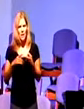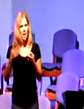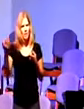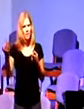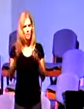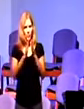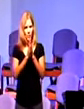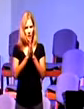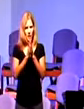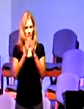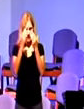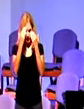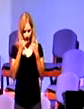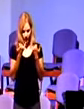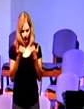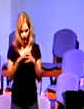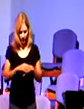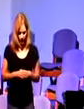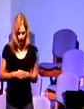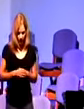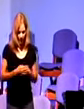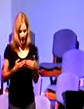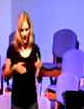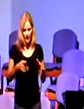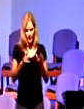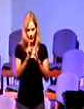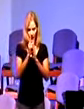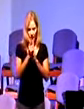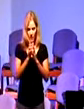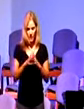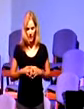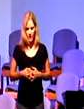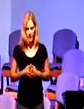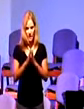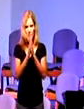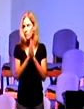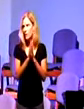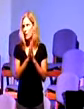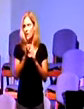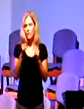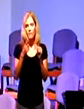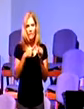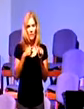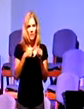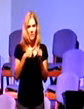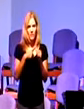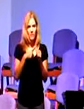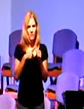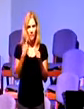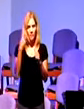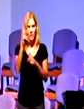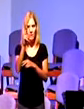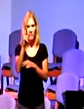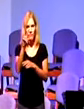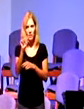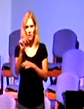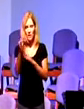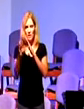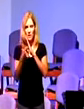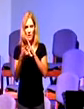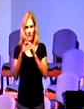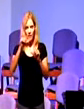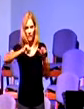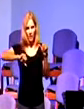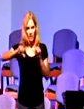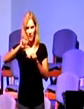you, if you would right now, to bow your heads. And let's take a moment and let's pray first and foremost for the Virginia Tech